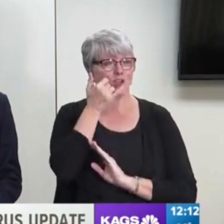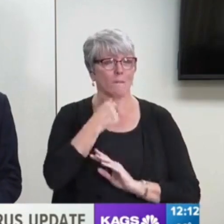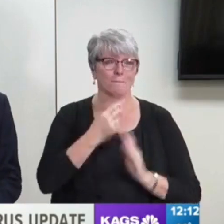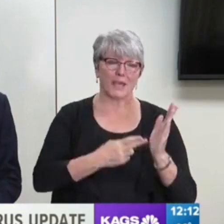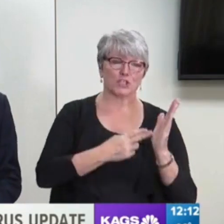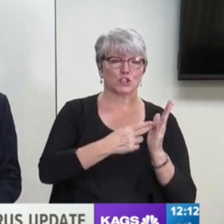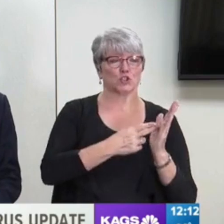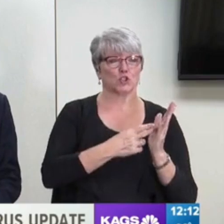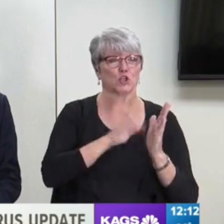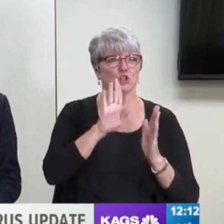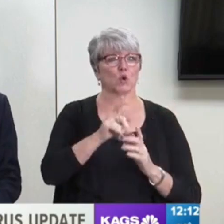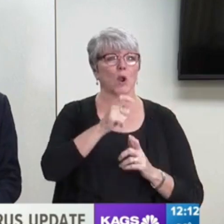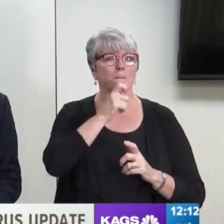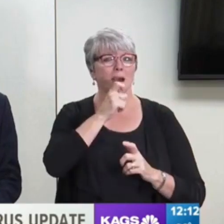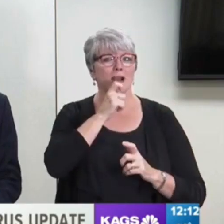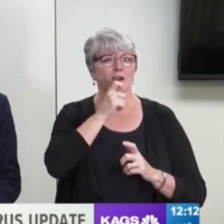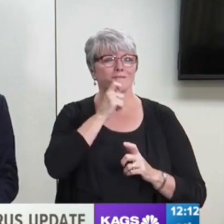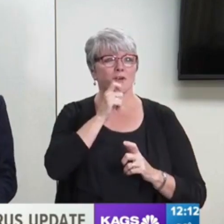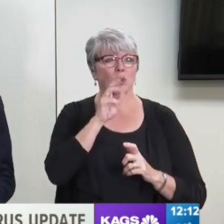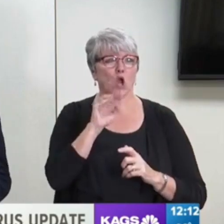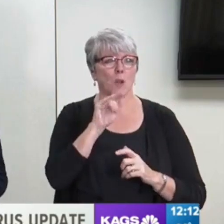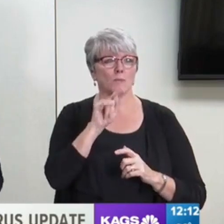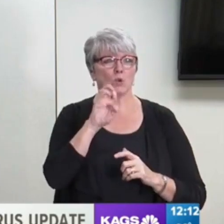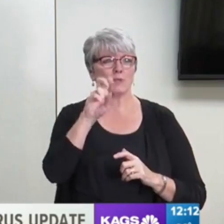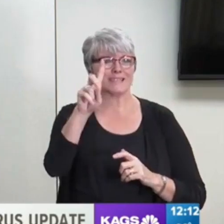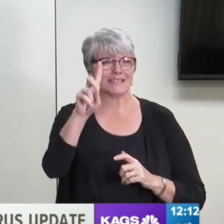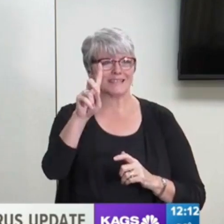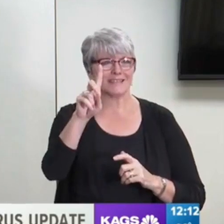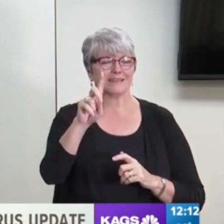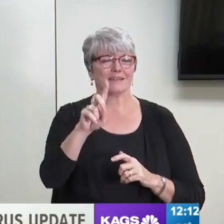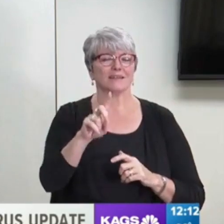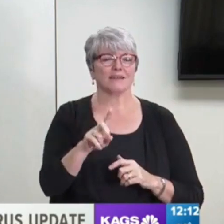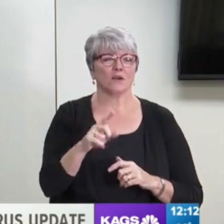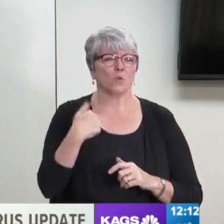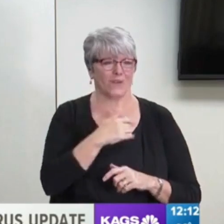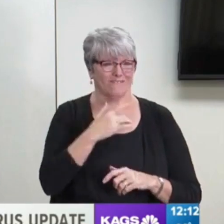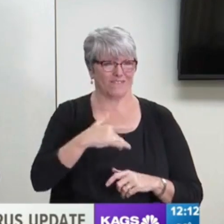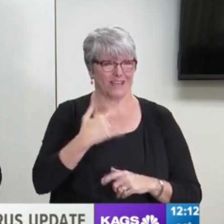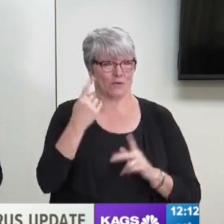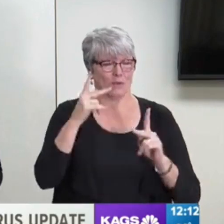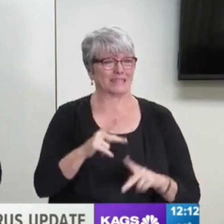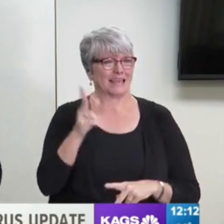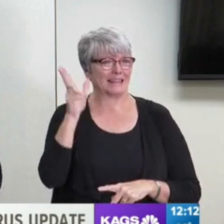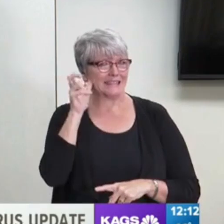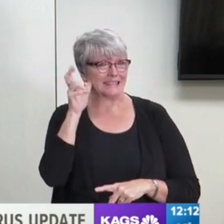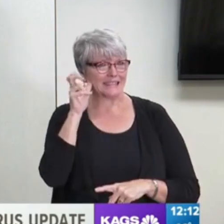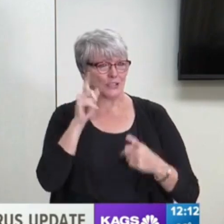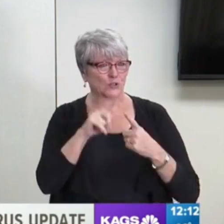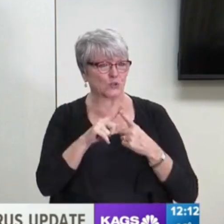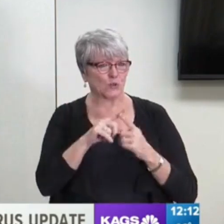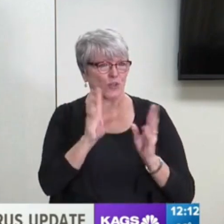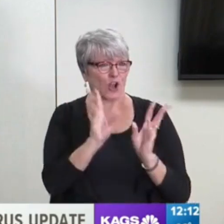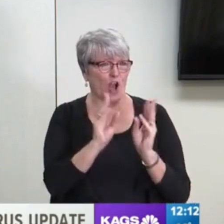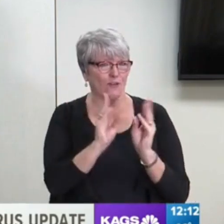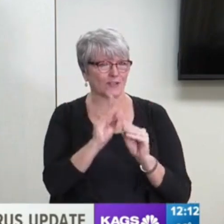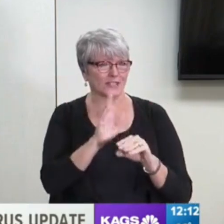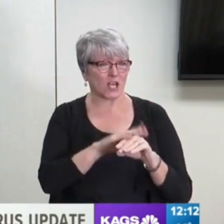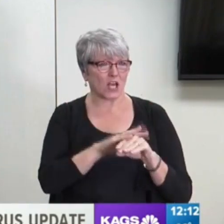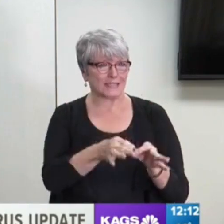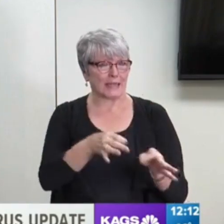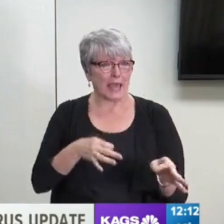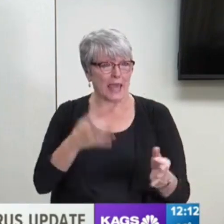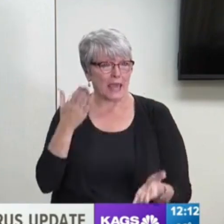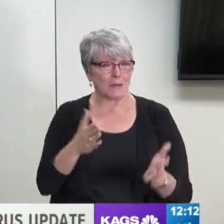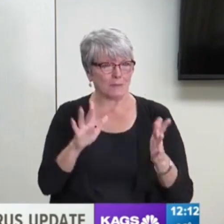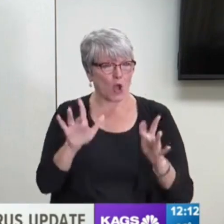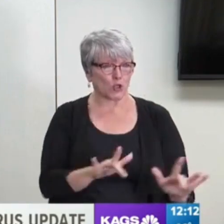make sure that their microphones are muted? Because I feel like we have someone who's listening to the conference on delay, maybe